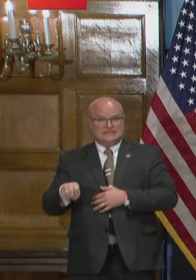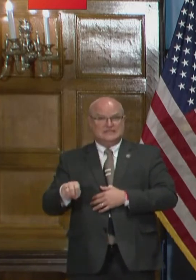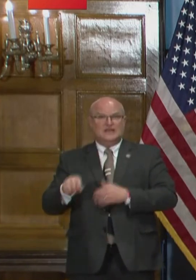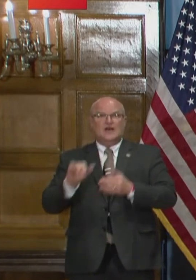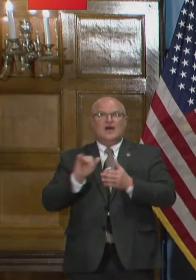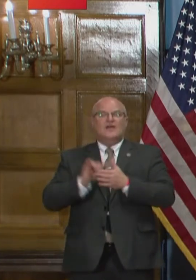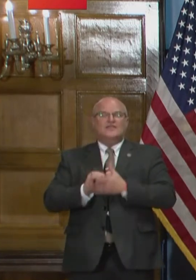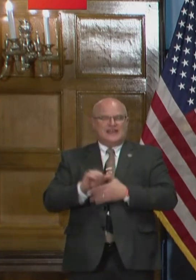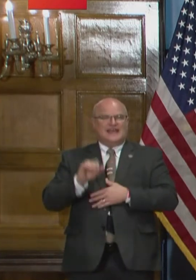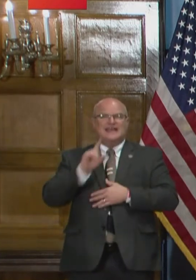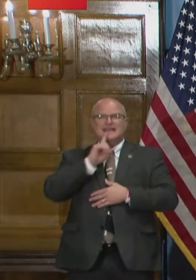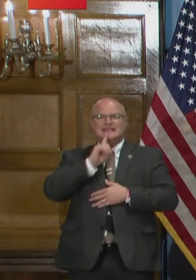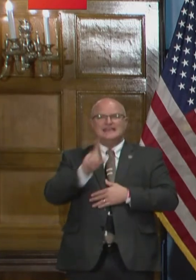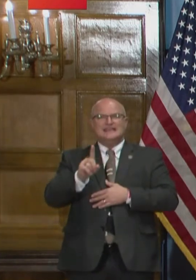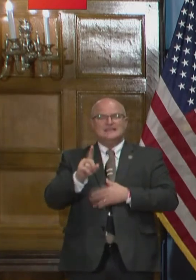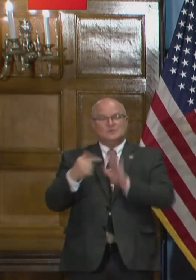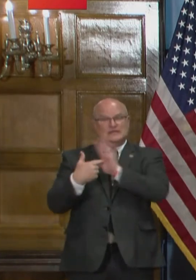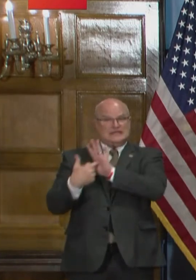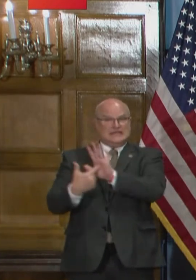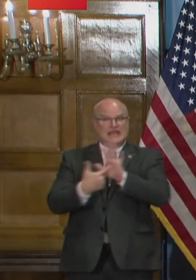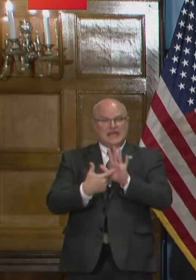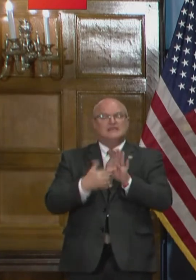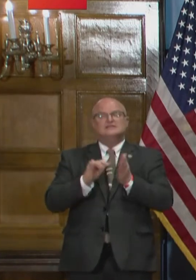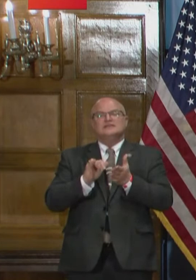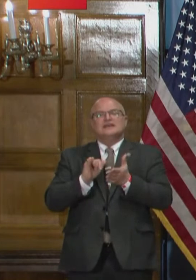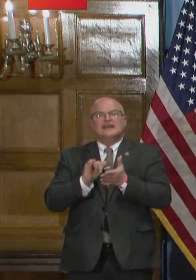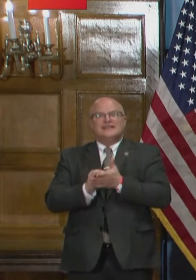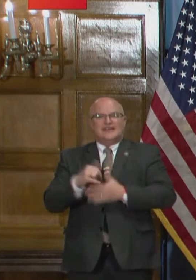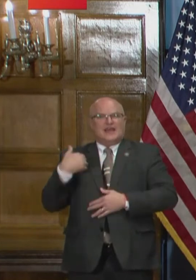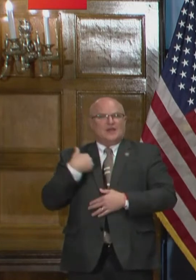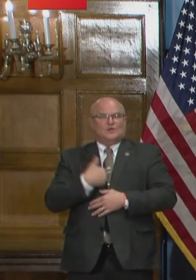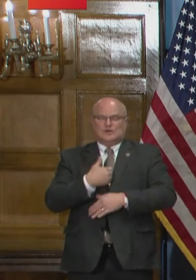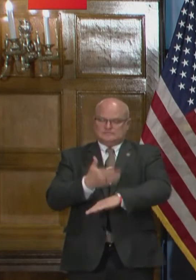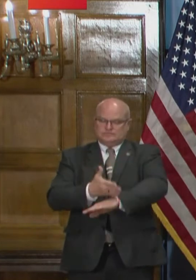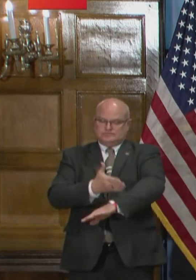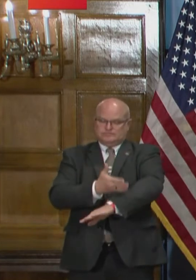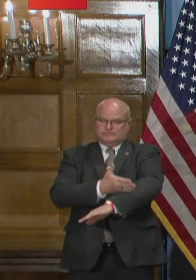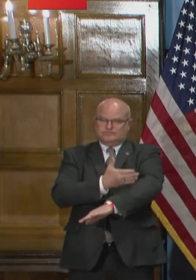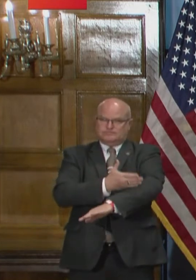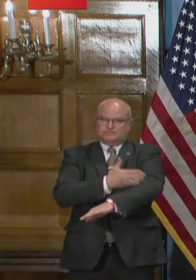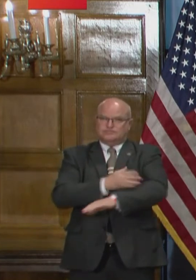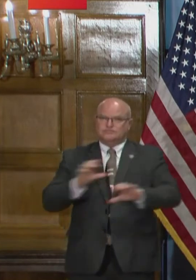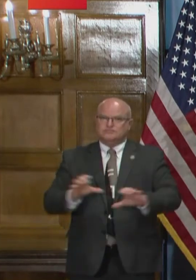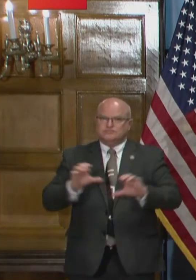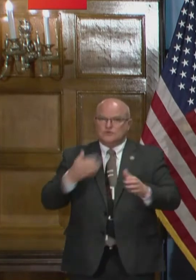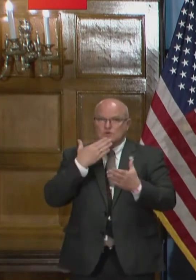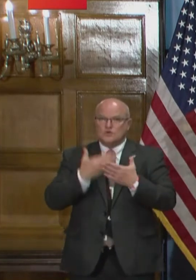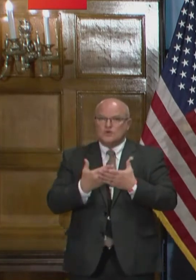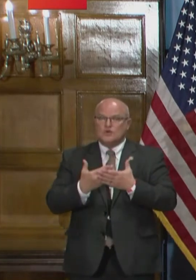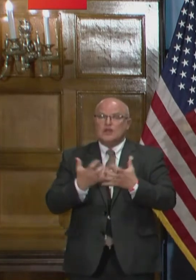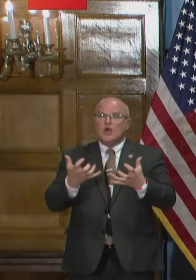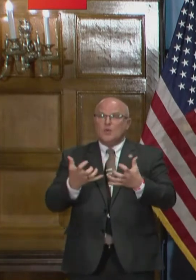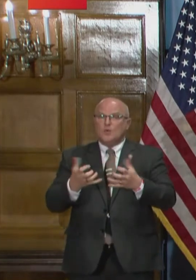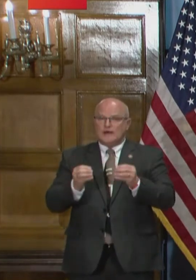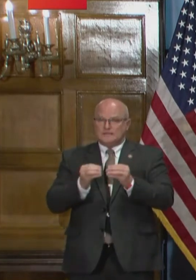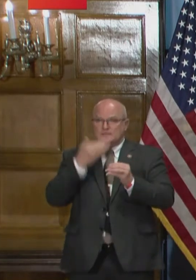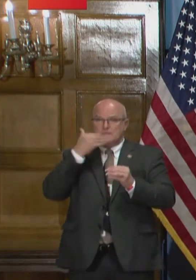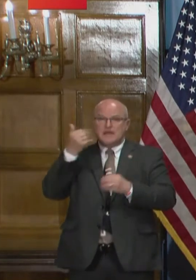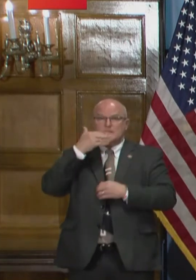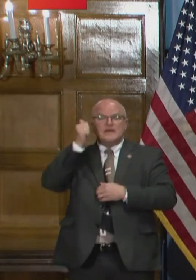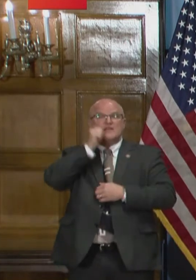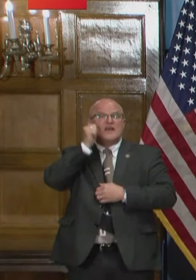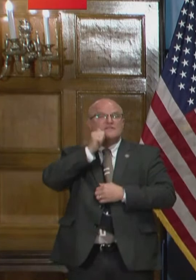that's one indication that we're making progress, and we want to improve that every day.